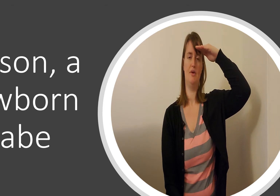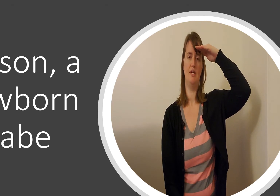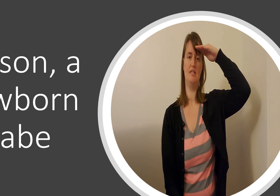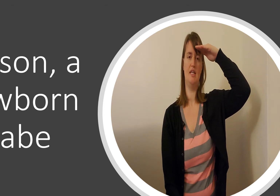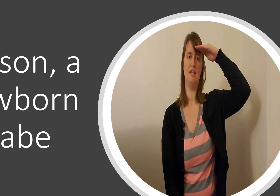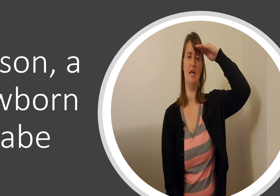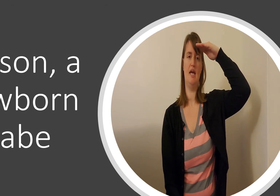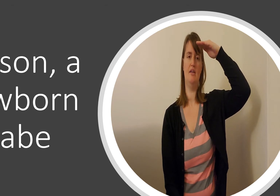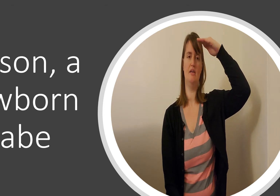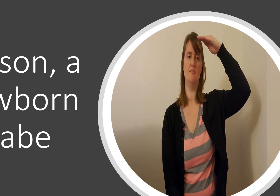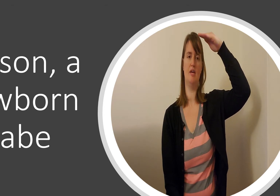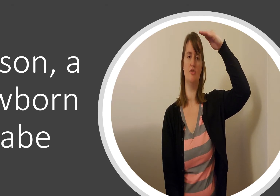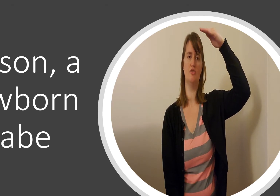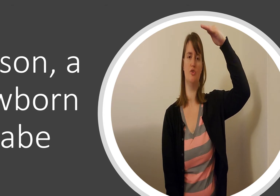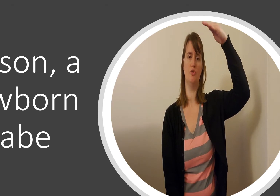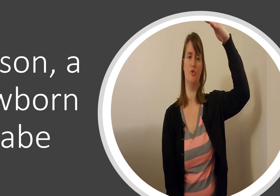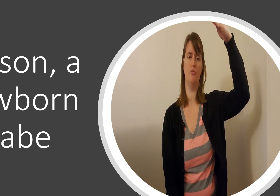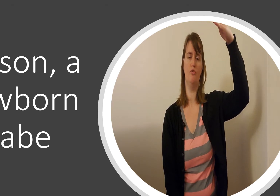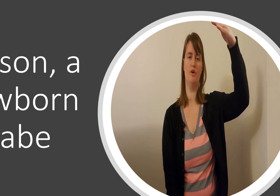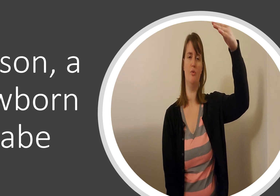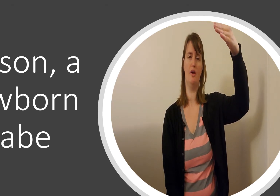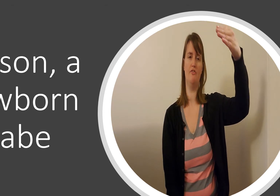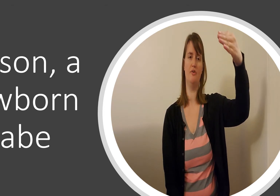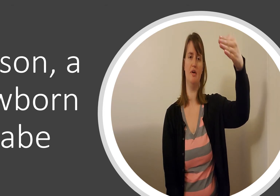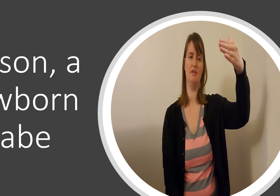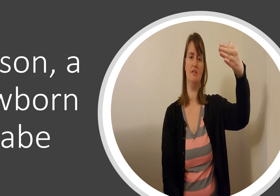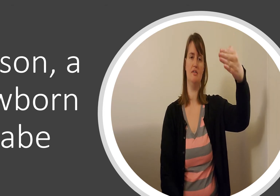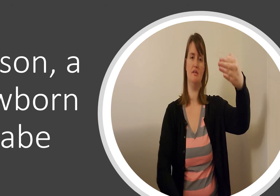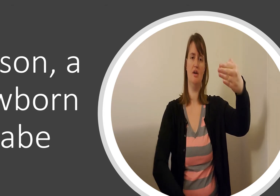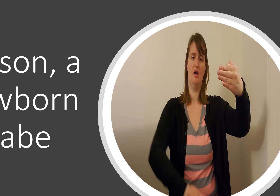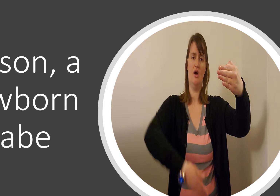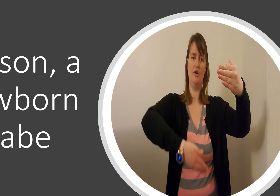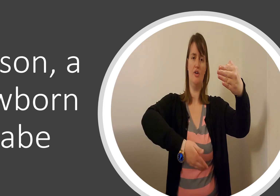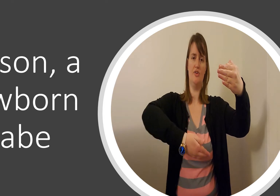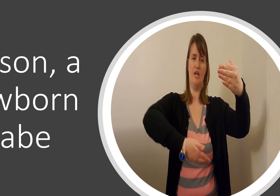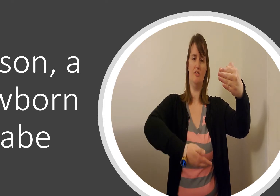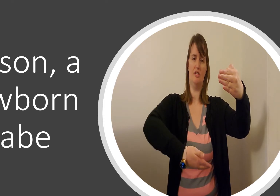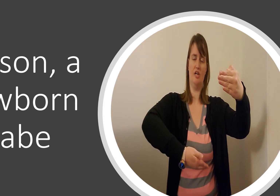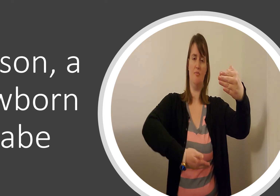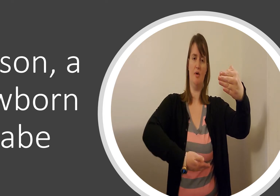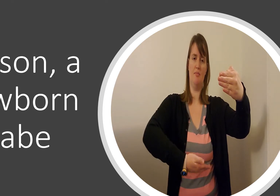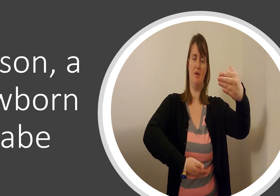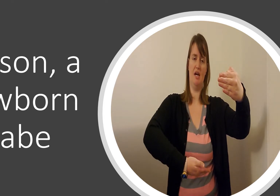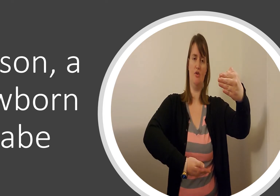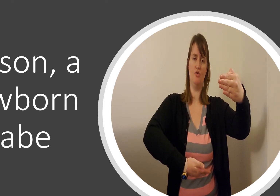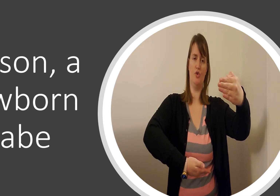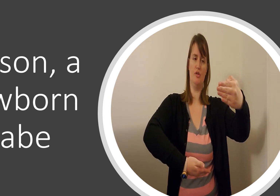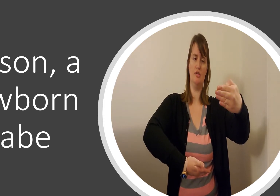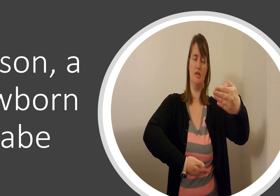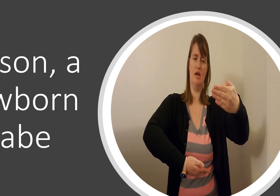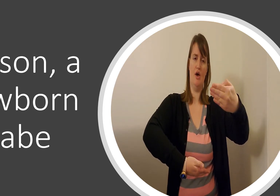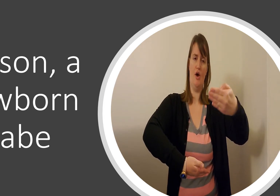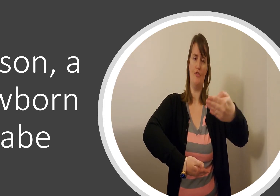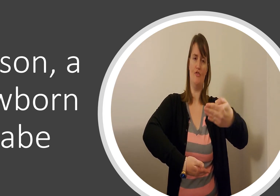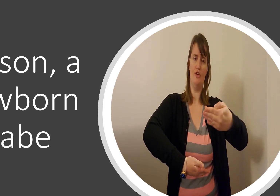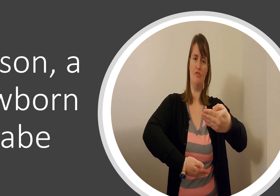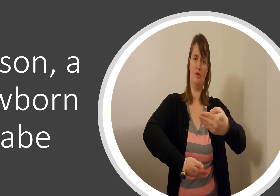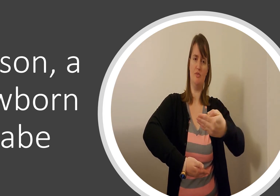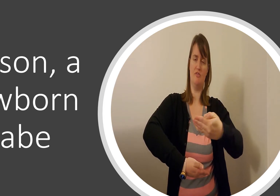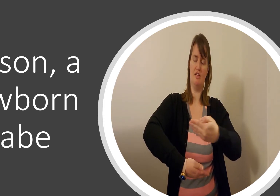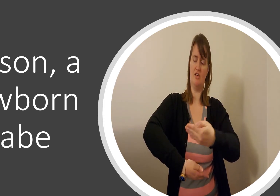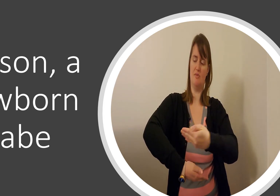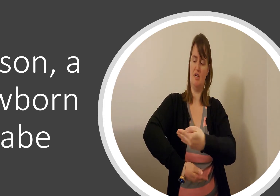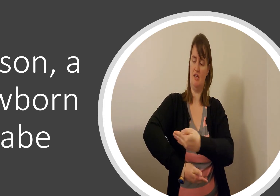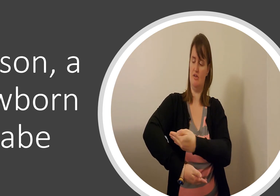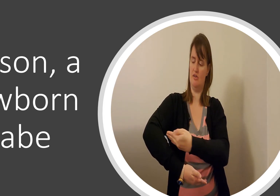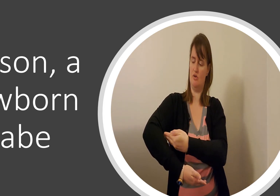Then we're going to take that hand and make a circle moving away from us. Our other hand's going to come up and be kind of crooked. Our fingertips